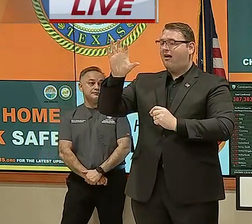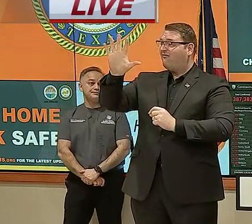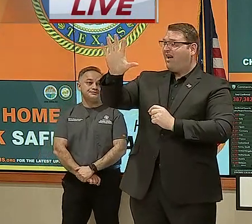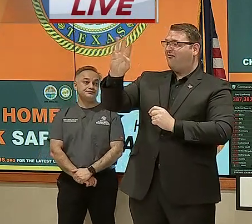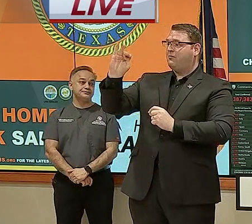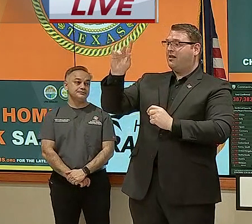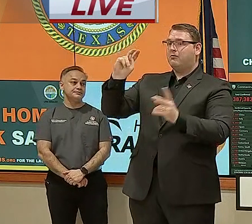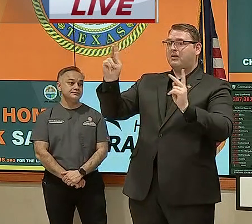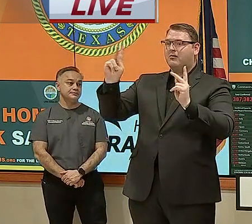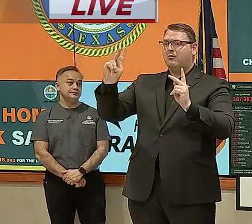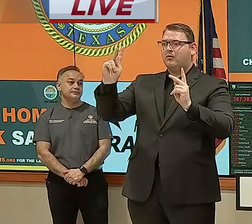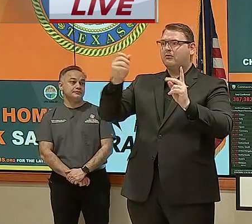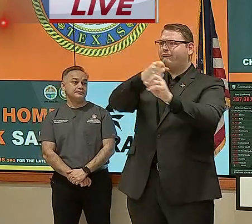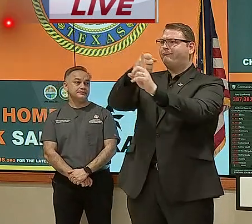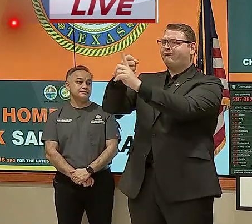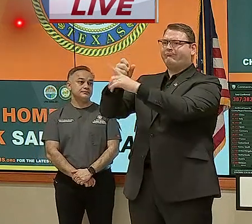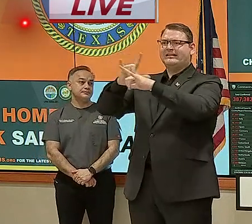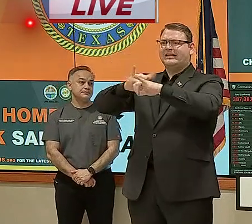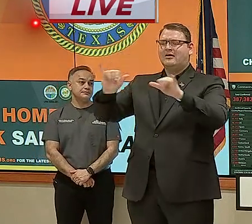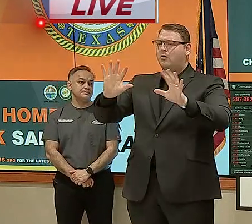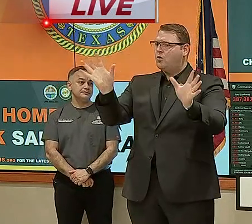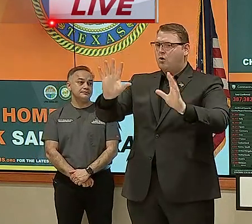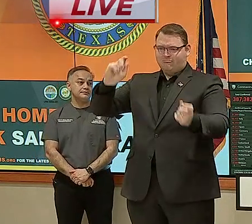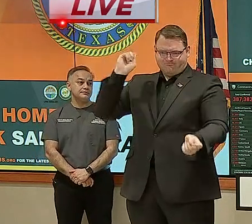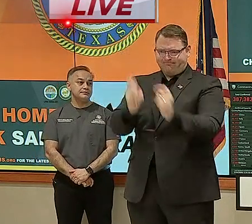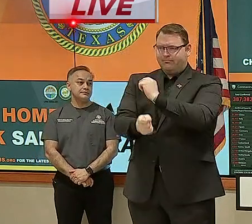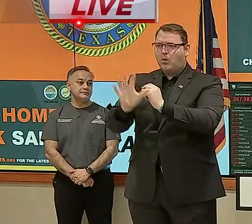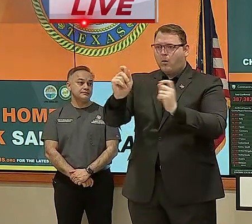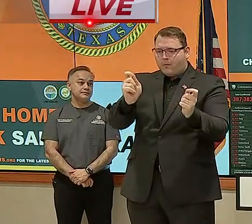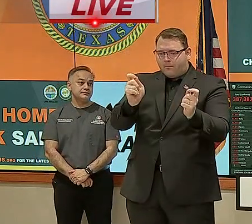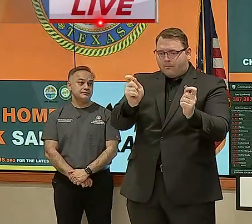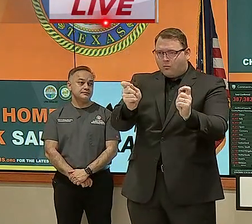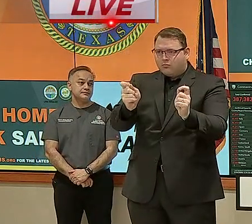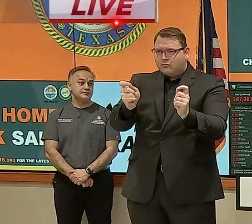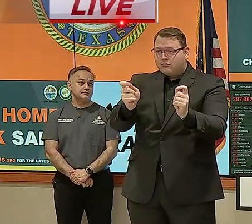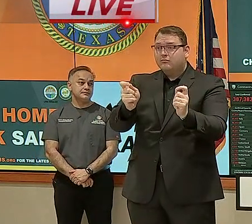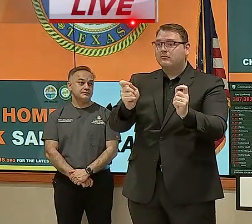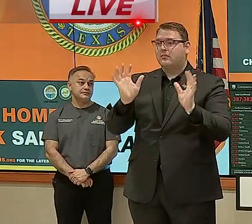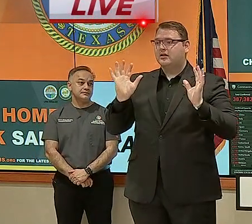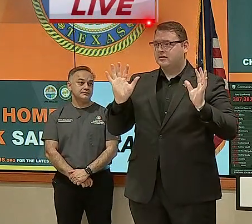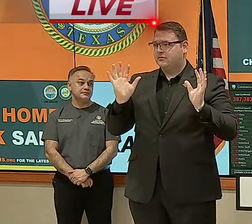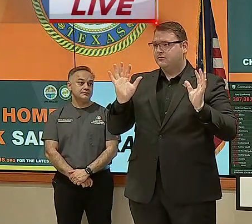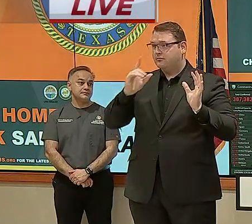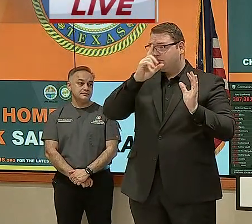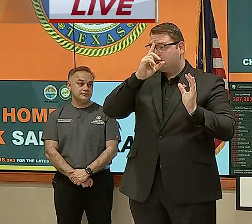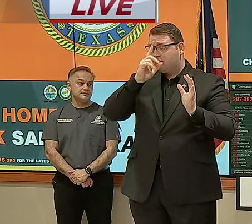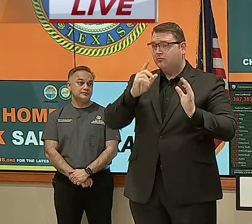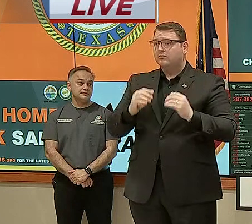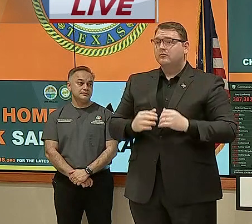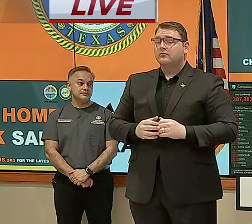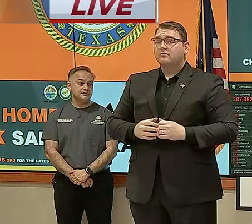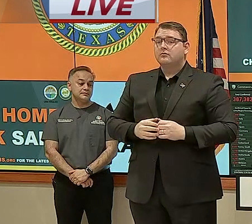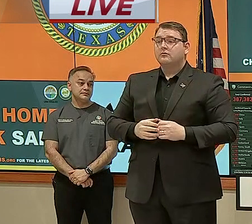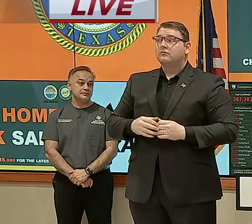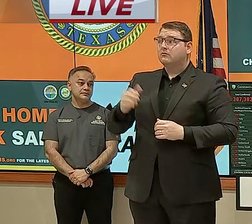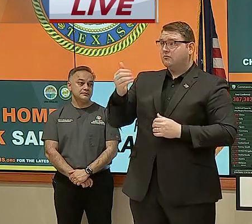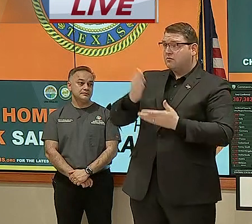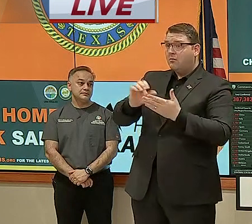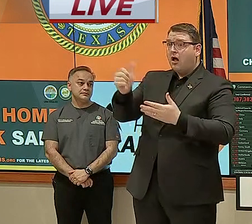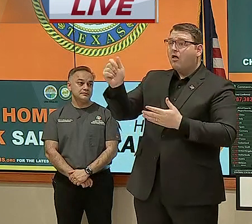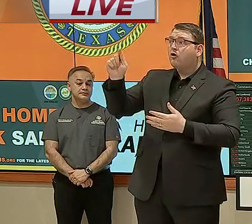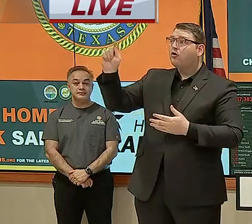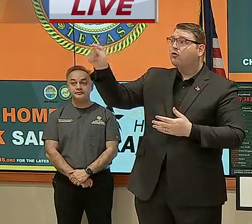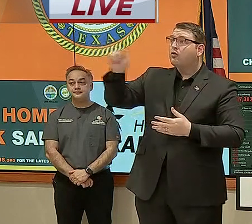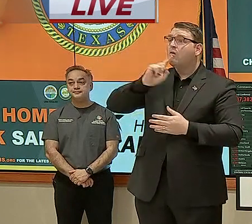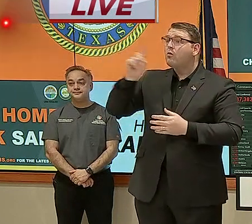The attorneys are still working. We're working to apply lessons learned from orders elsewhere to make sure